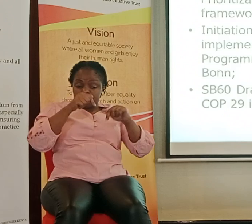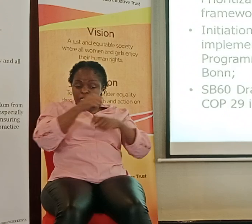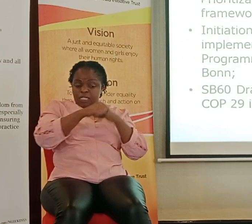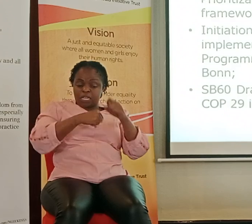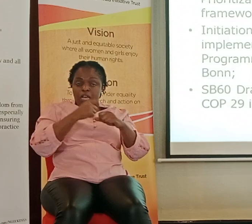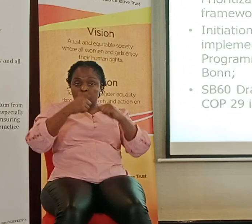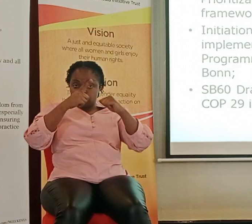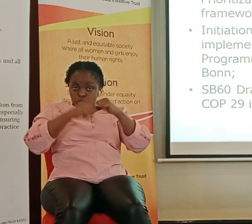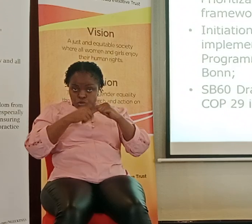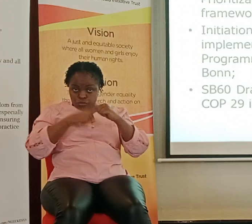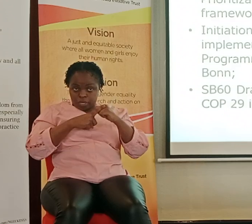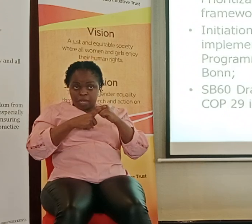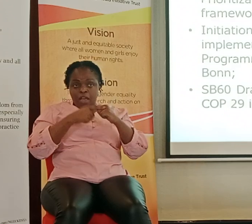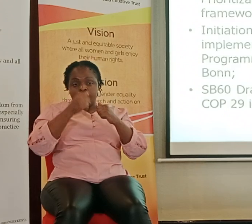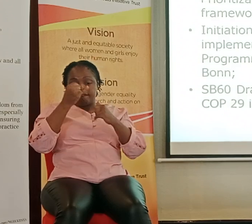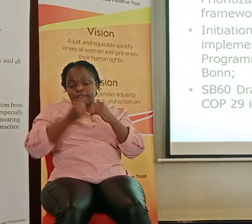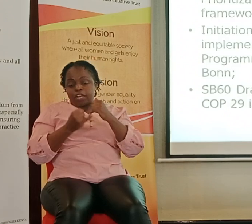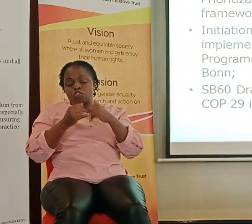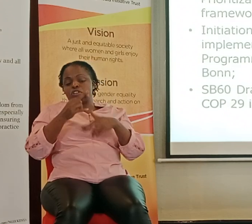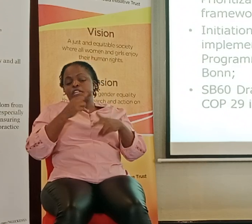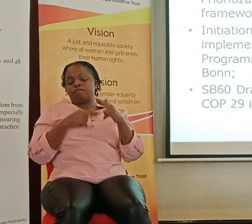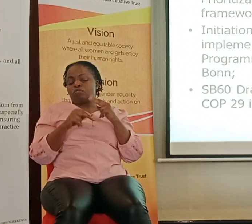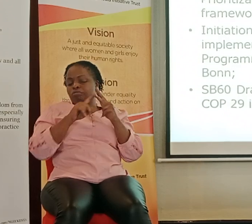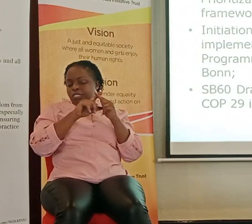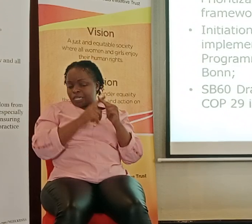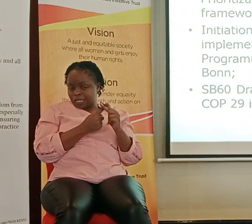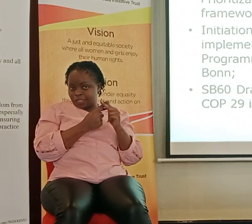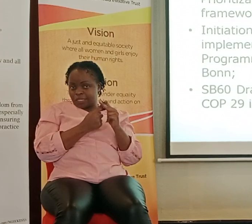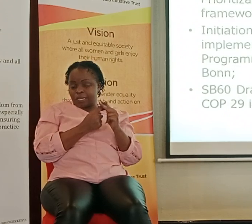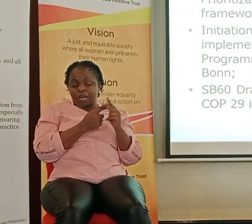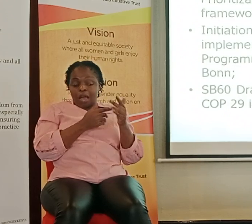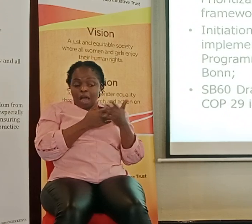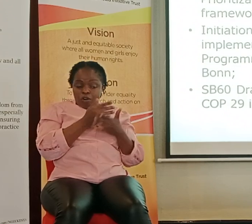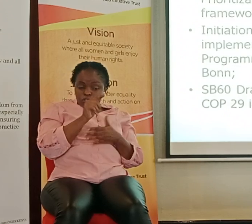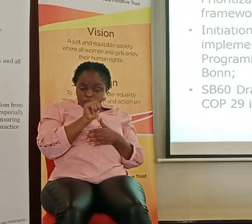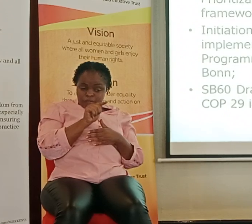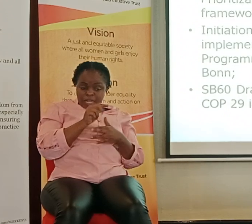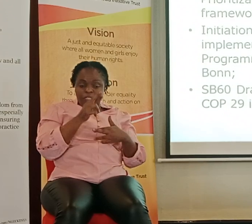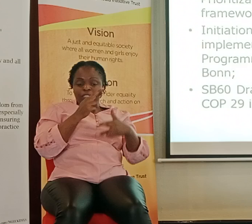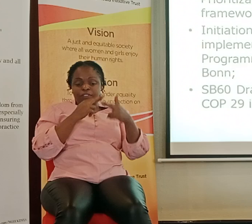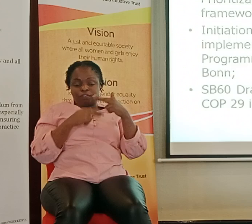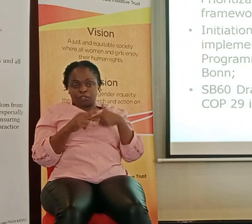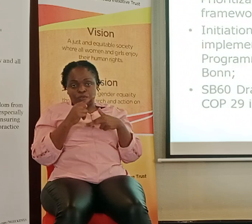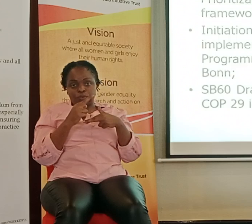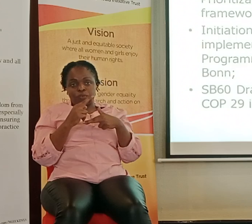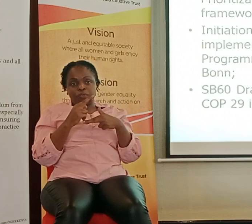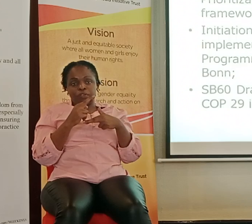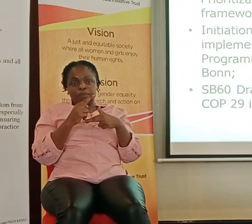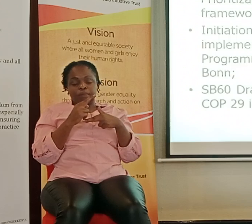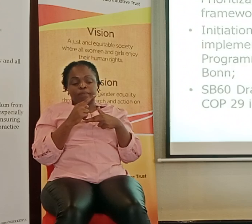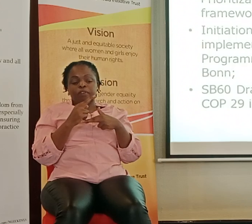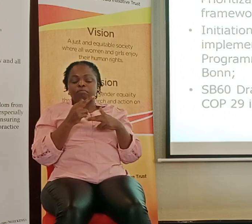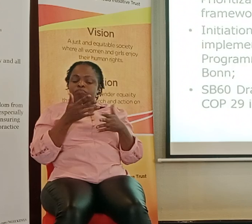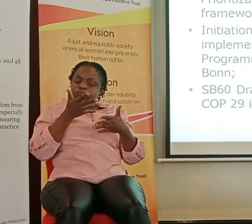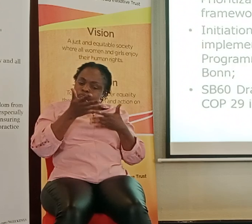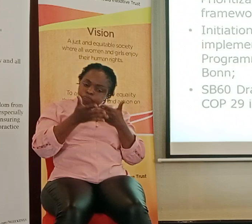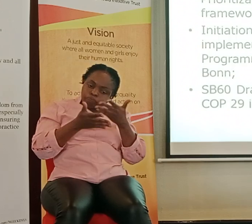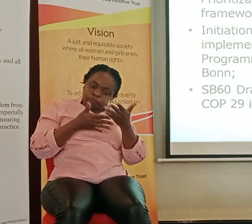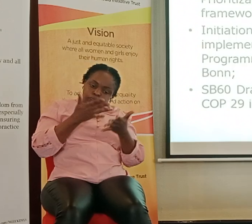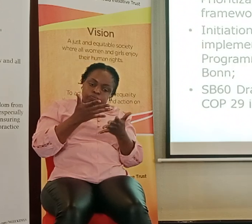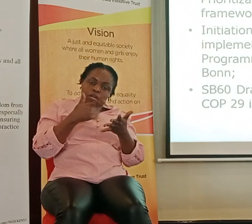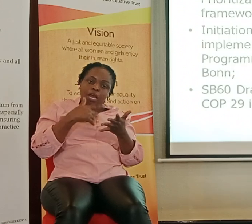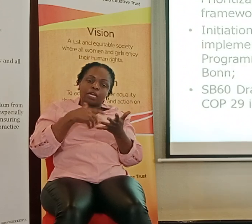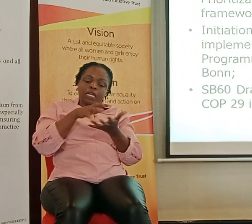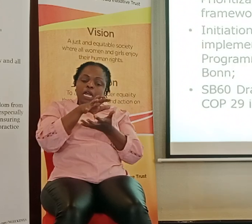June, that final review started, and out of that final review, the negotiators came up with